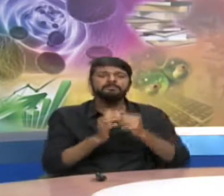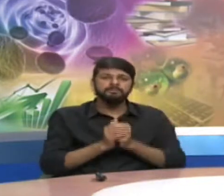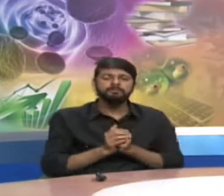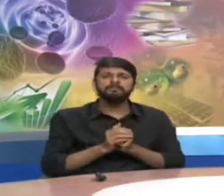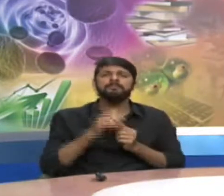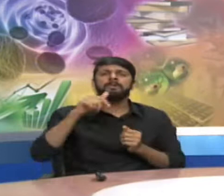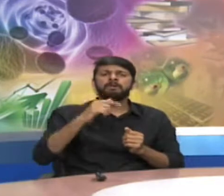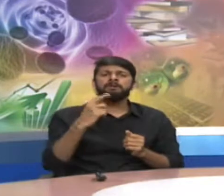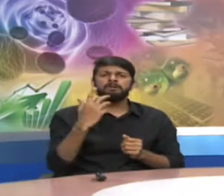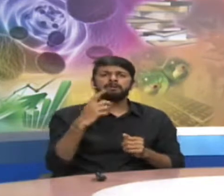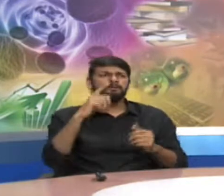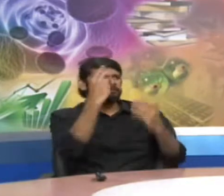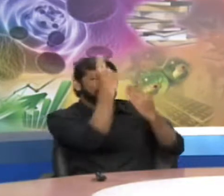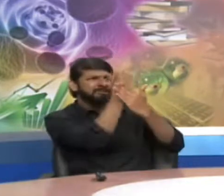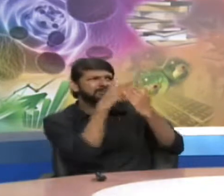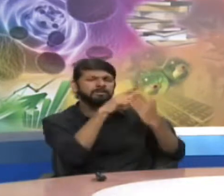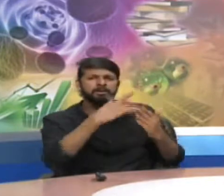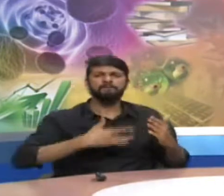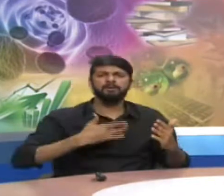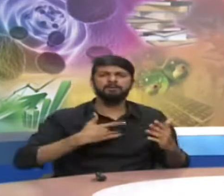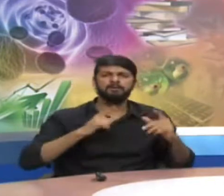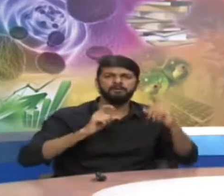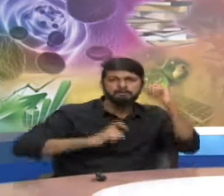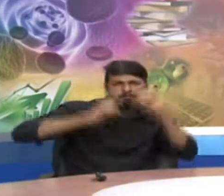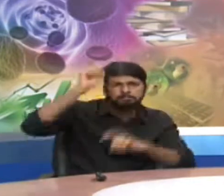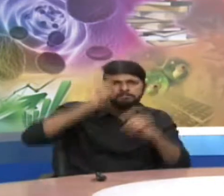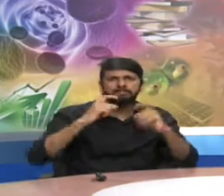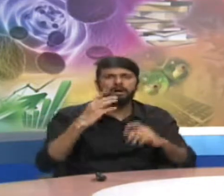The same expression should be painted.